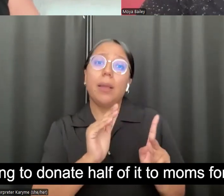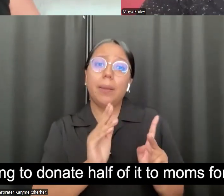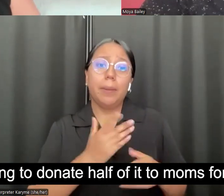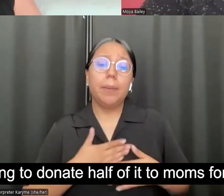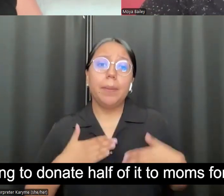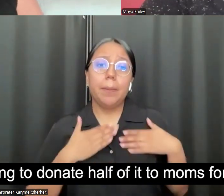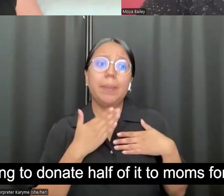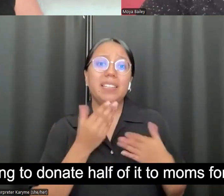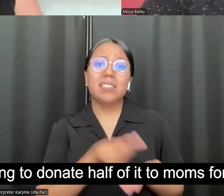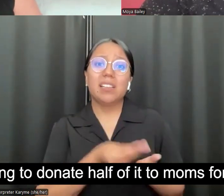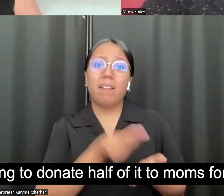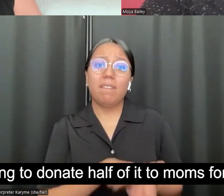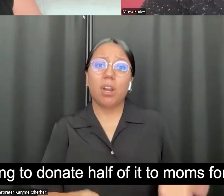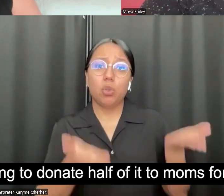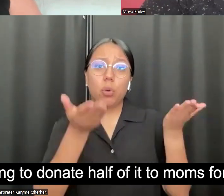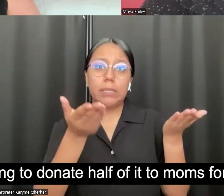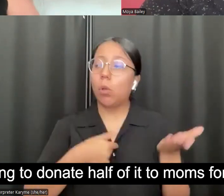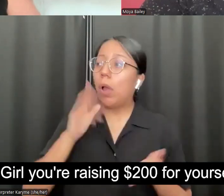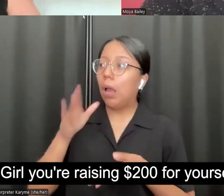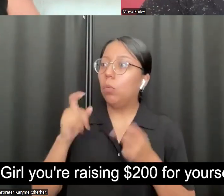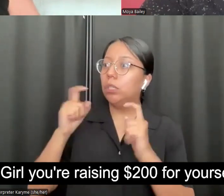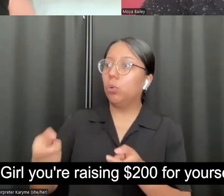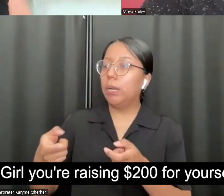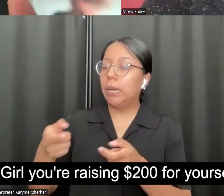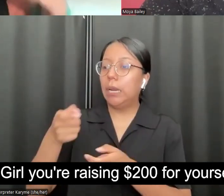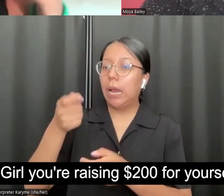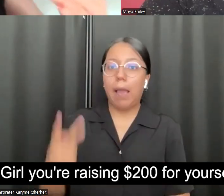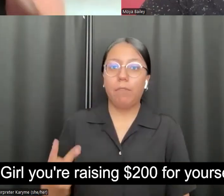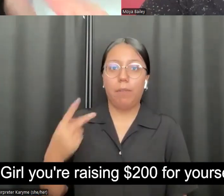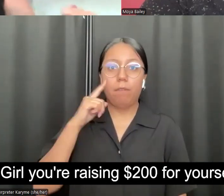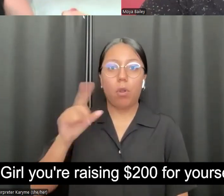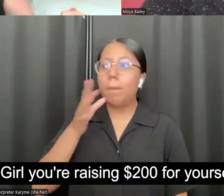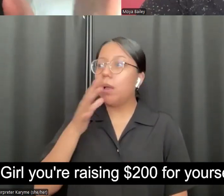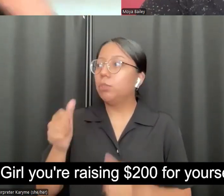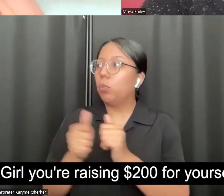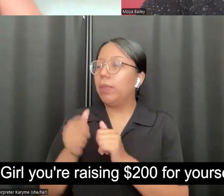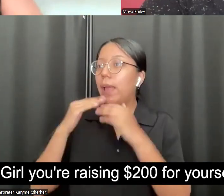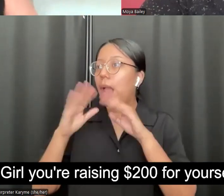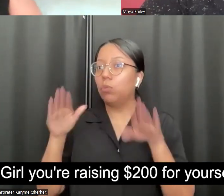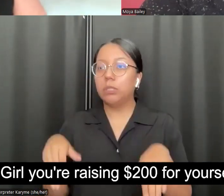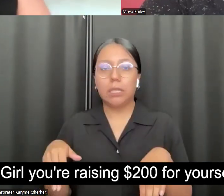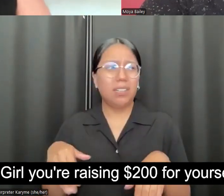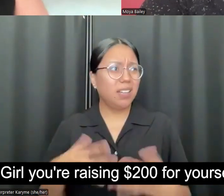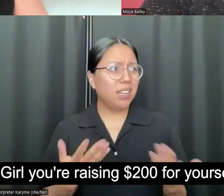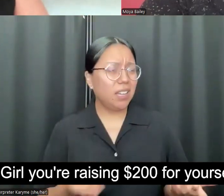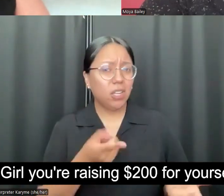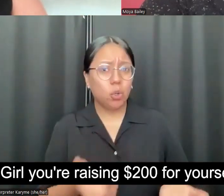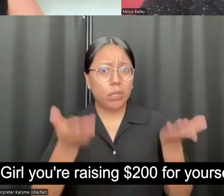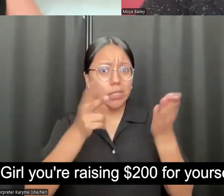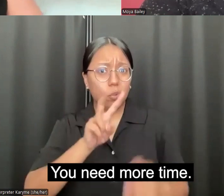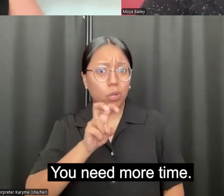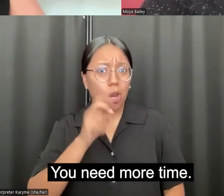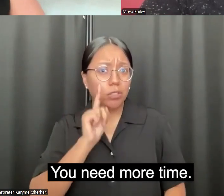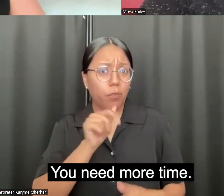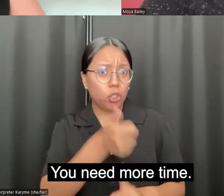okay, I'm going to donate half of it to Moms for Housing. And we were like, girl, like you're raising $200 for yourself. Like you need more time. So long